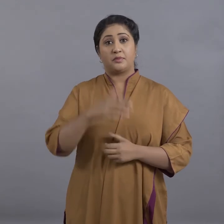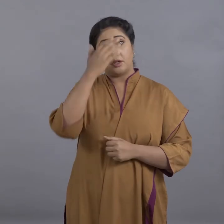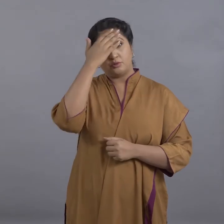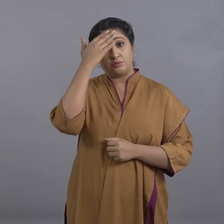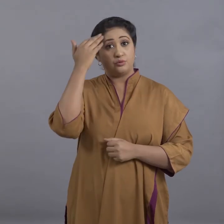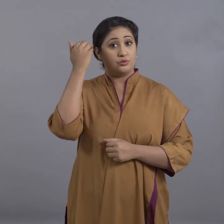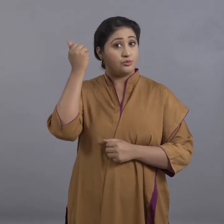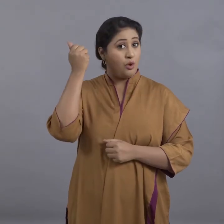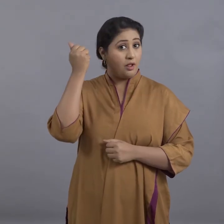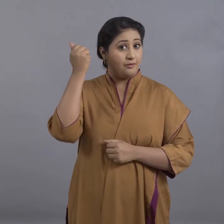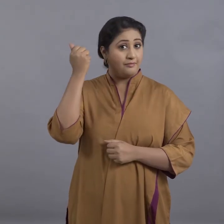Solve.